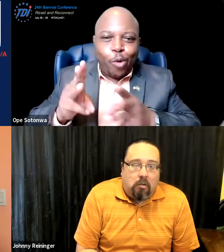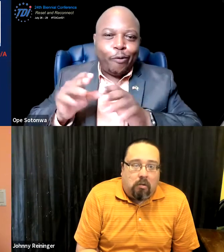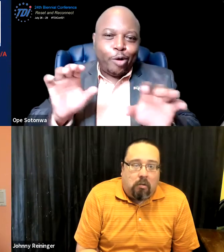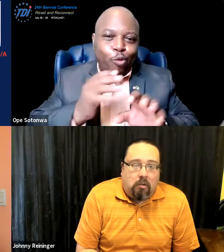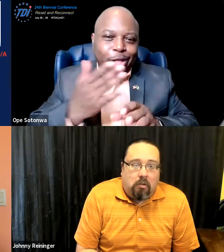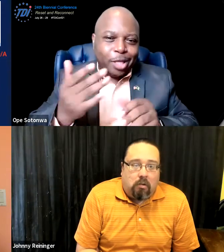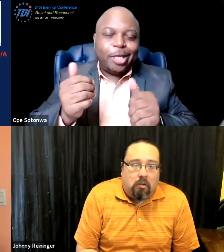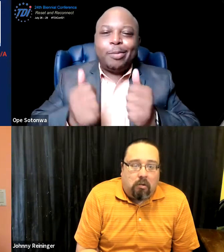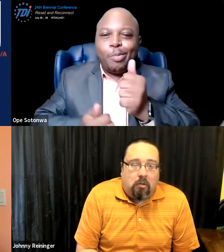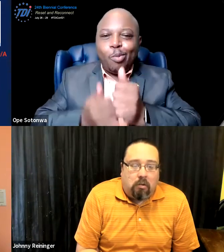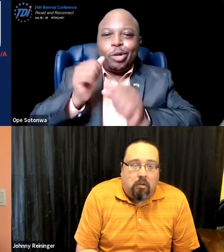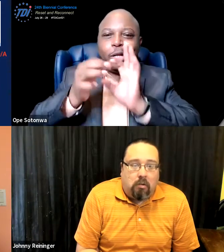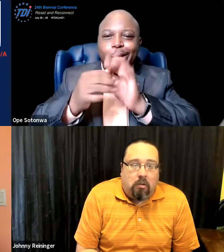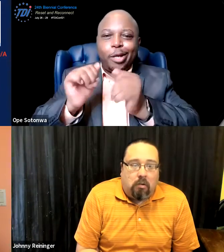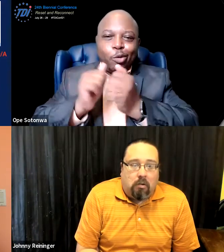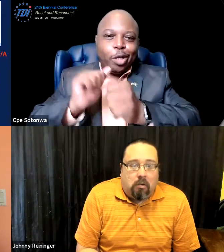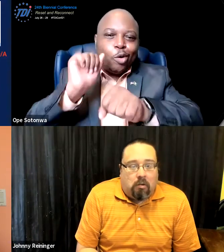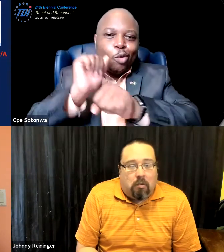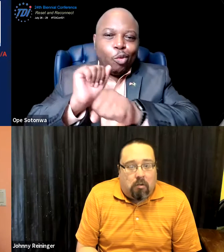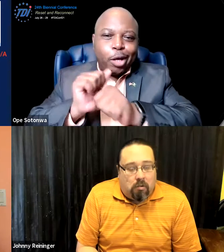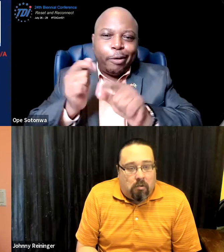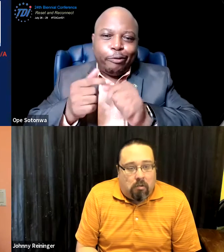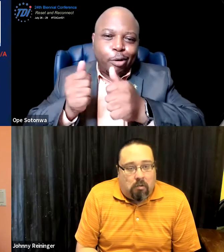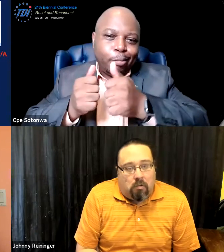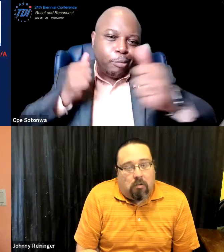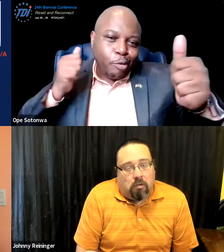Of course, it's forced us to learn a new way of doing things.